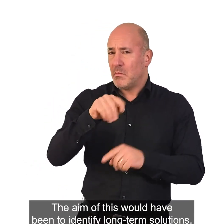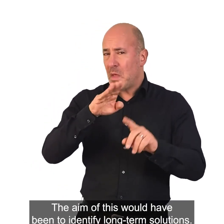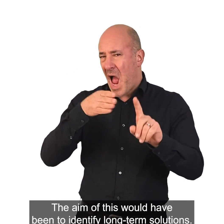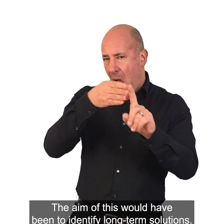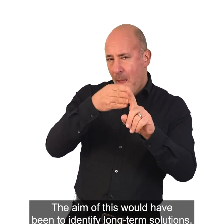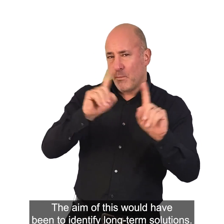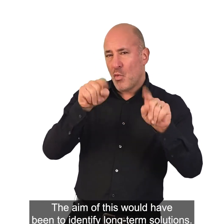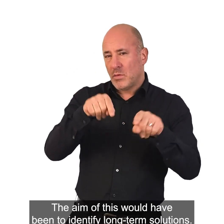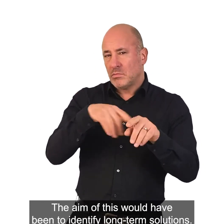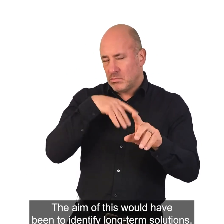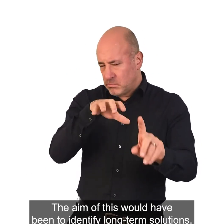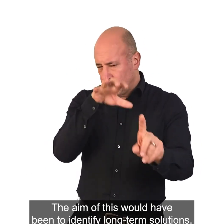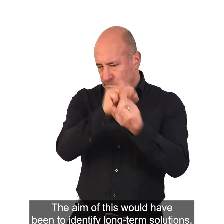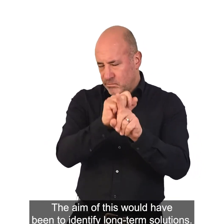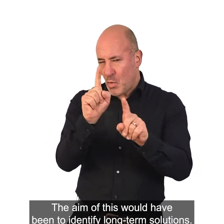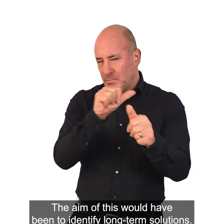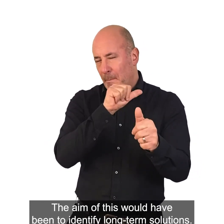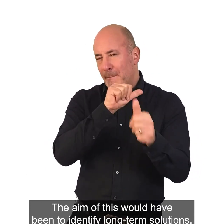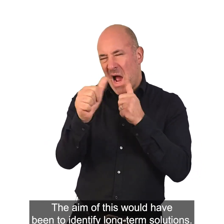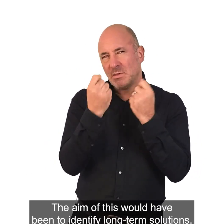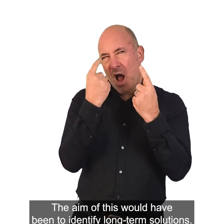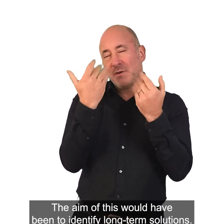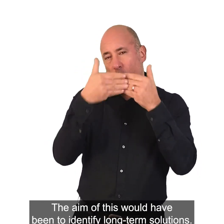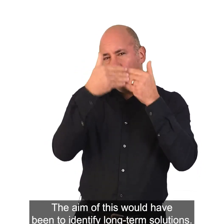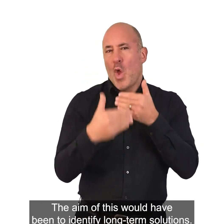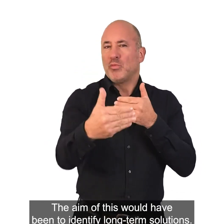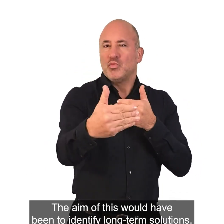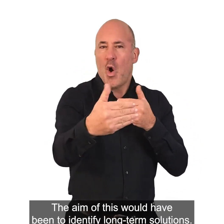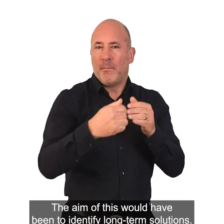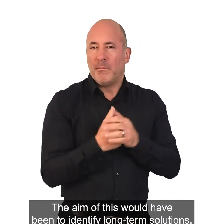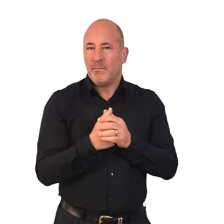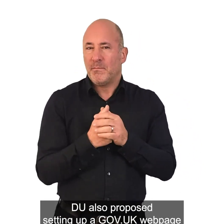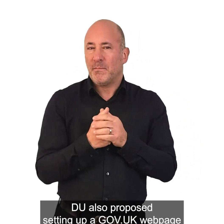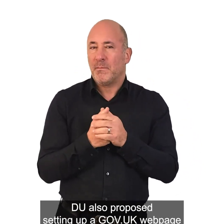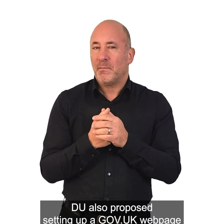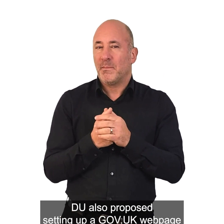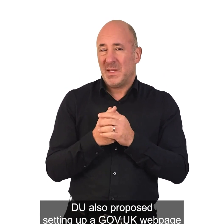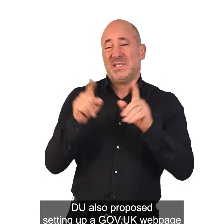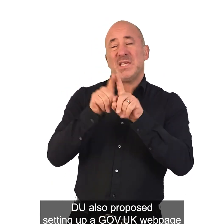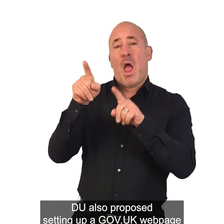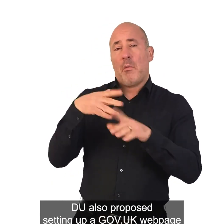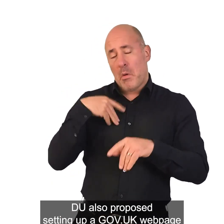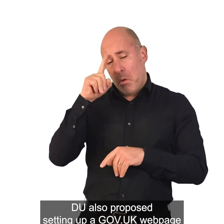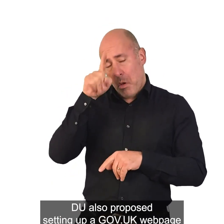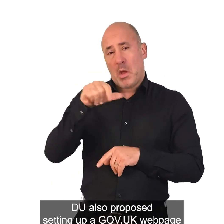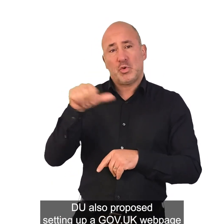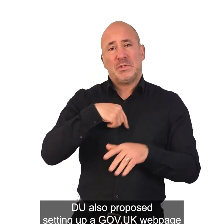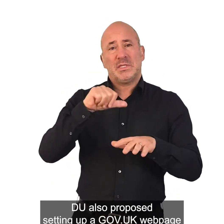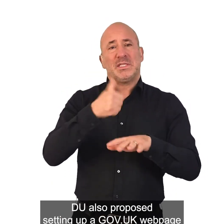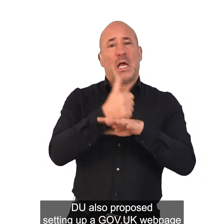The aim of this would have been to identify long-term solutions. DU also proposed setting up a